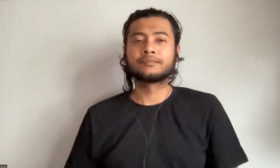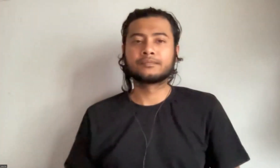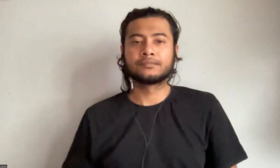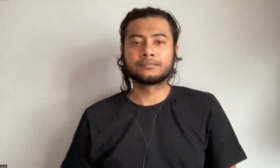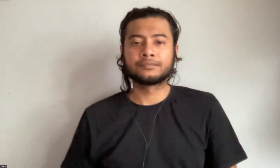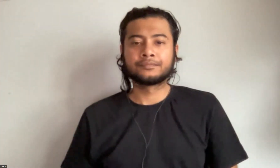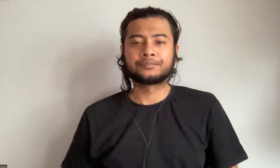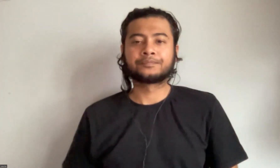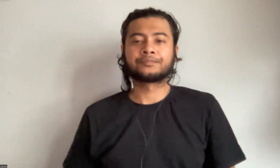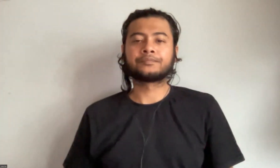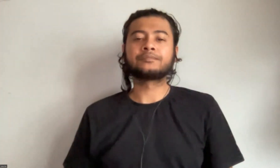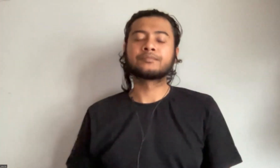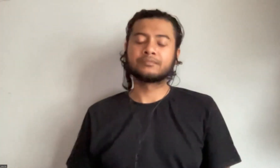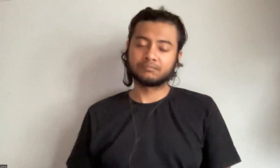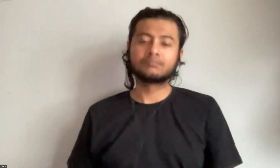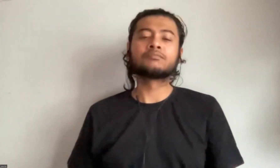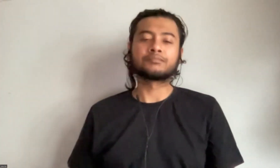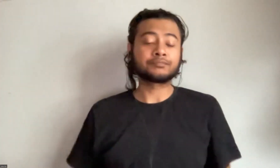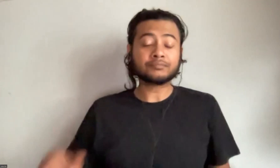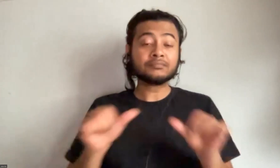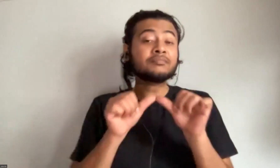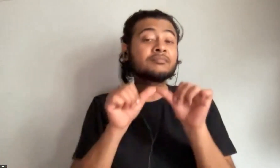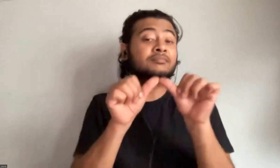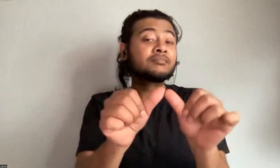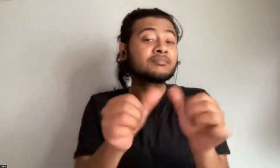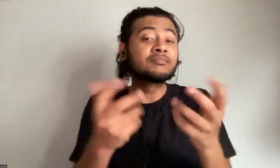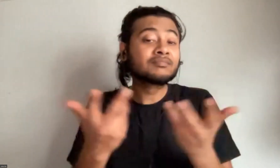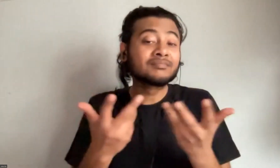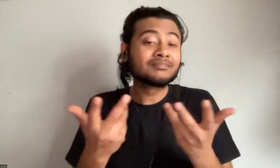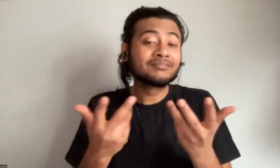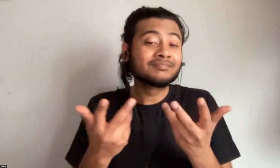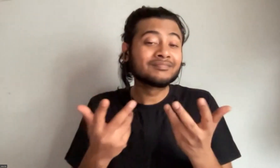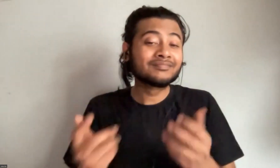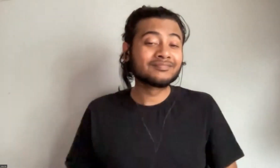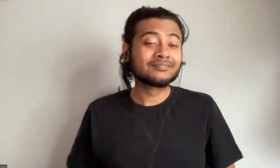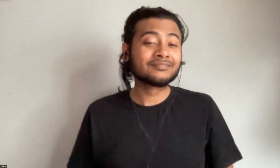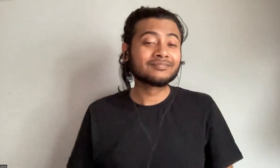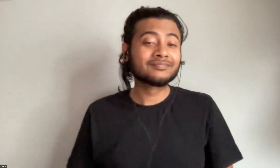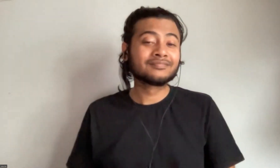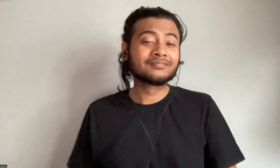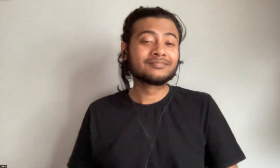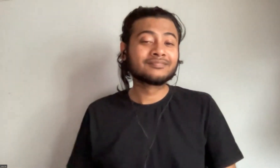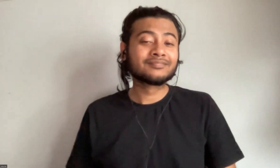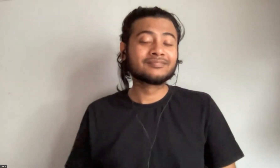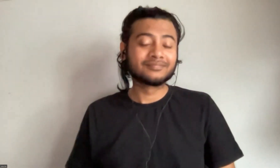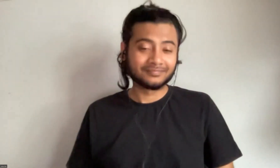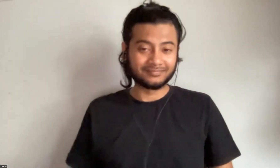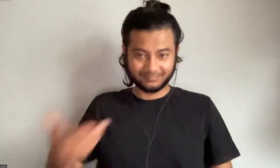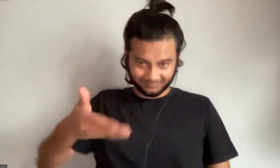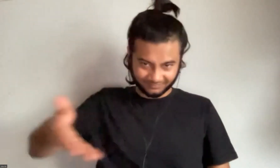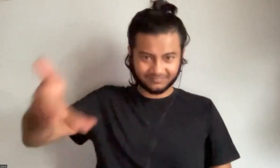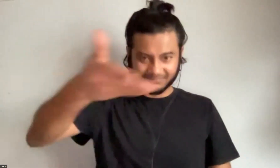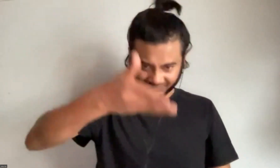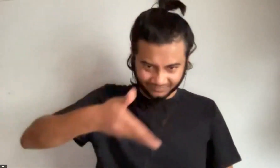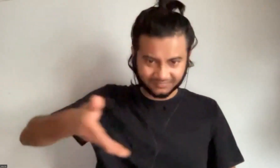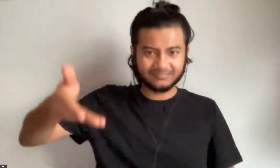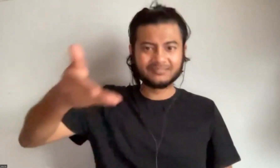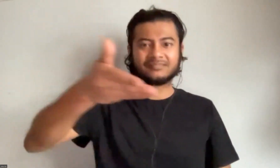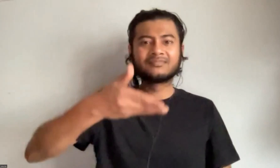So the reason for that is, my dear friends, that we as human beings, we have lots and lots of